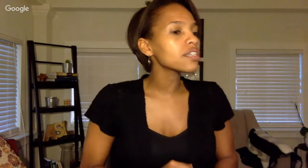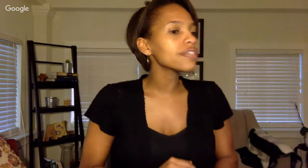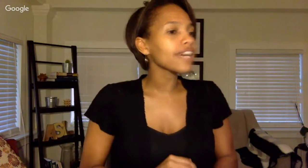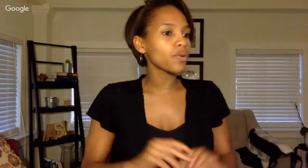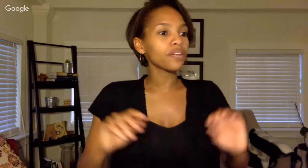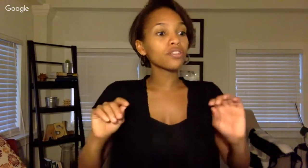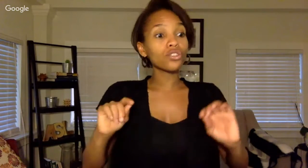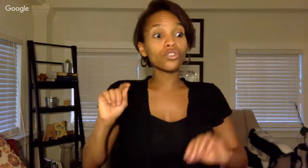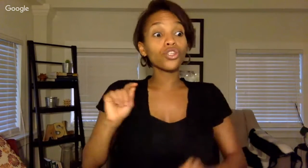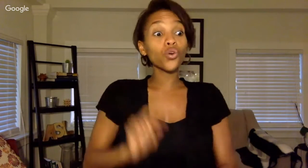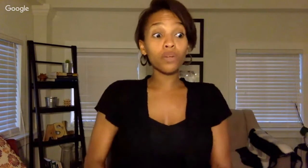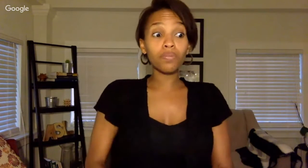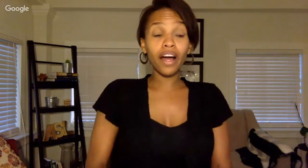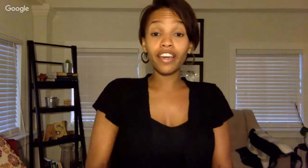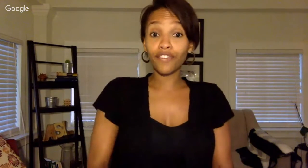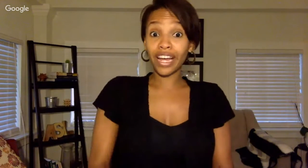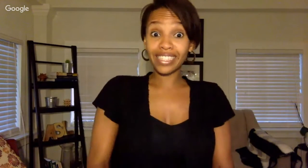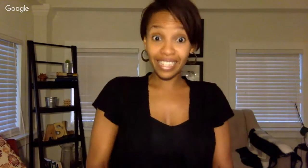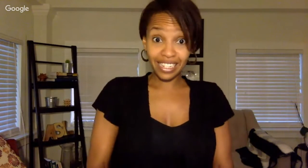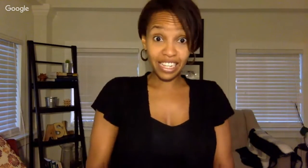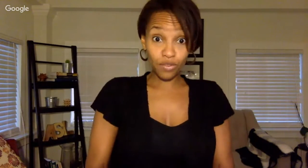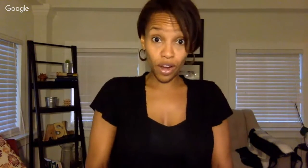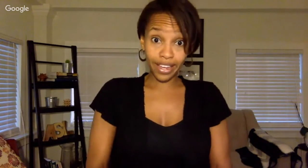Next one. You're applying for SSD, right?